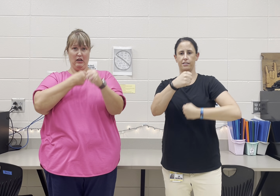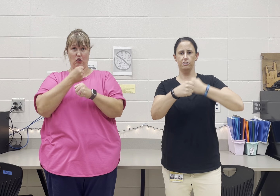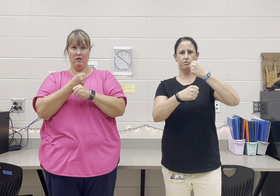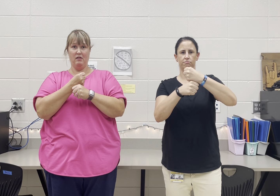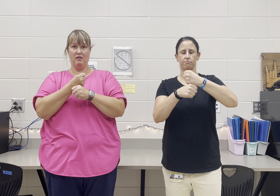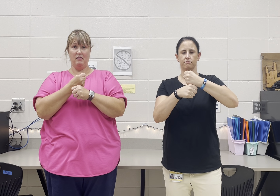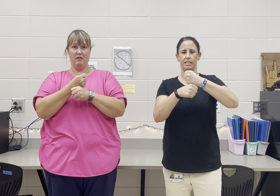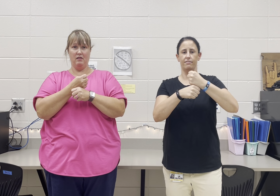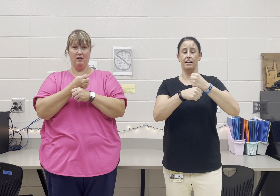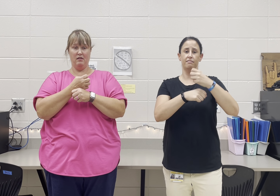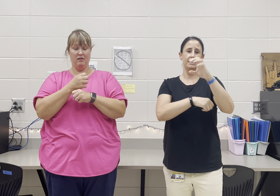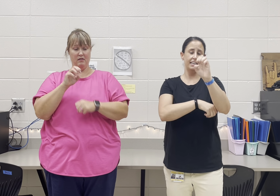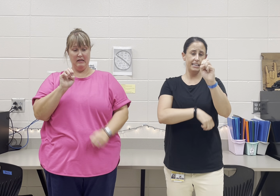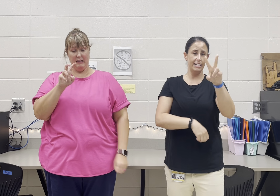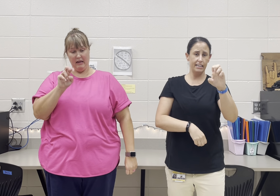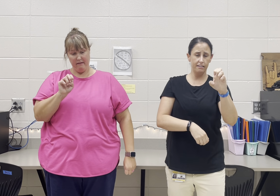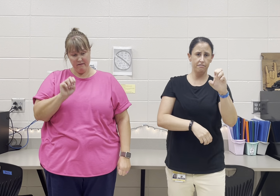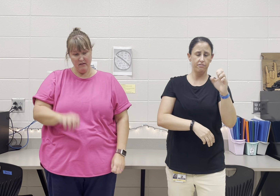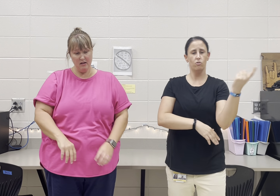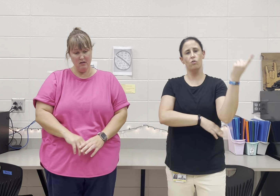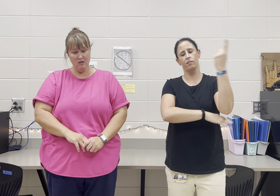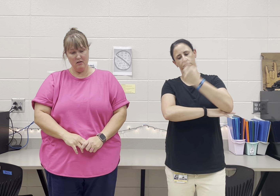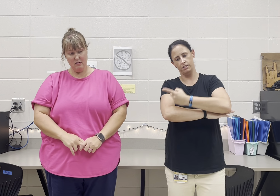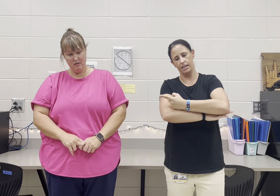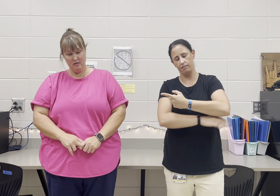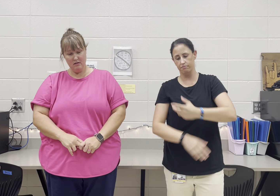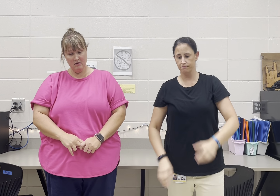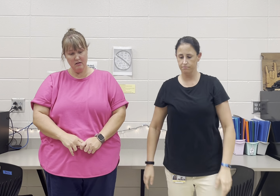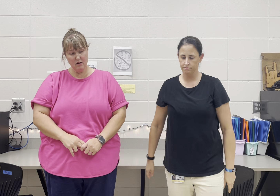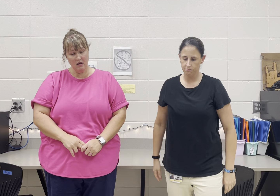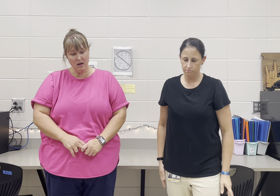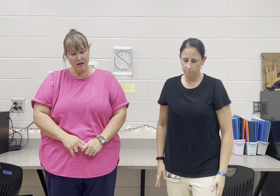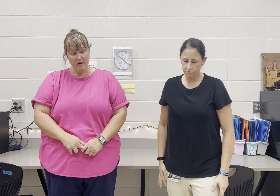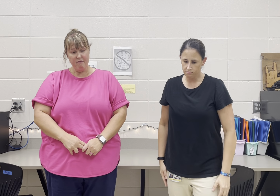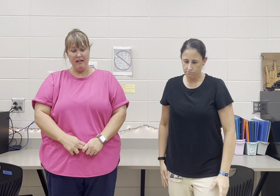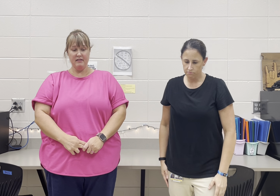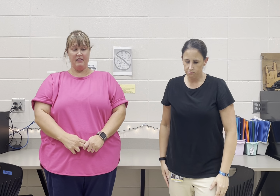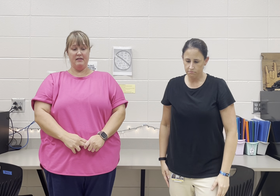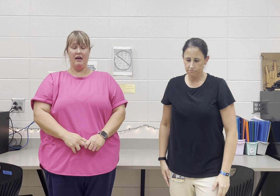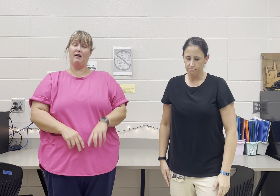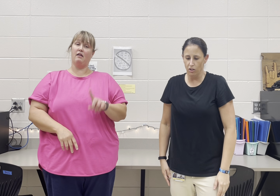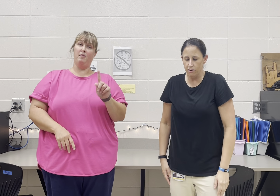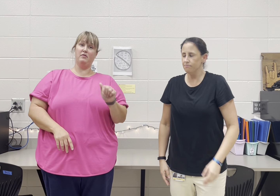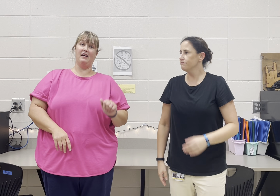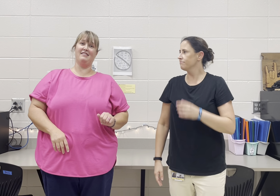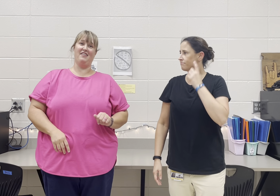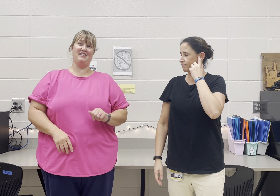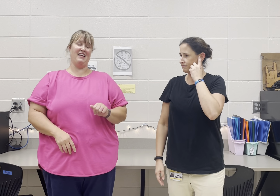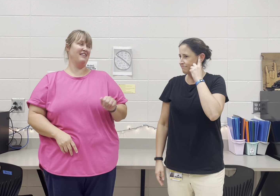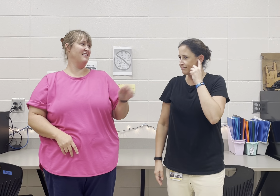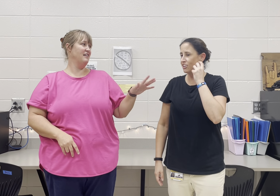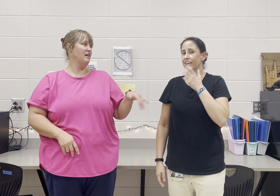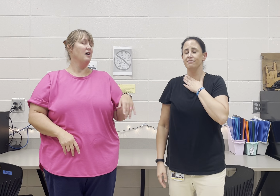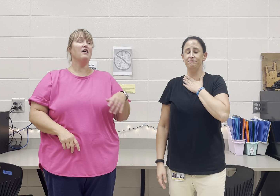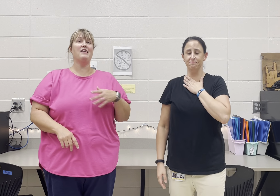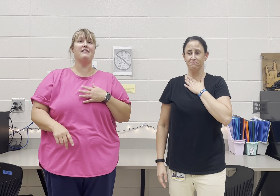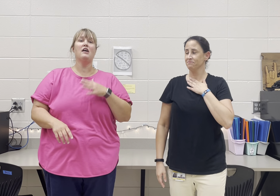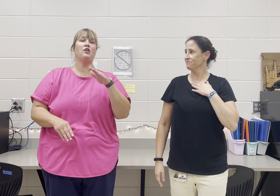year, and then Eve or day. Valentine's Day. A couple signs I've seen. Sorry. No,